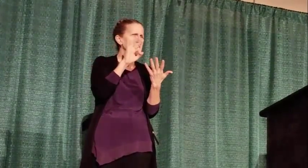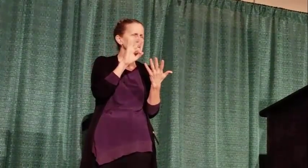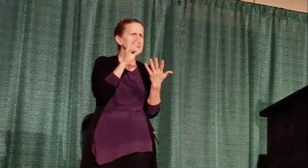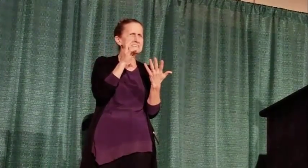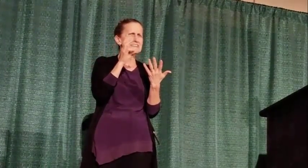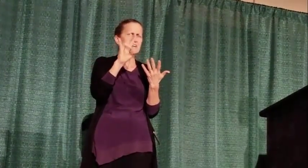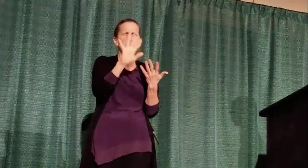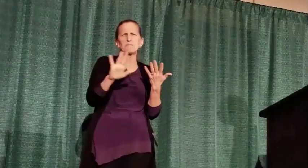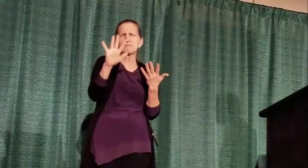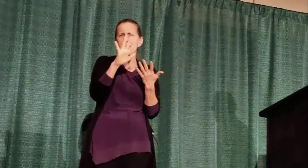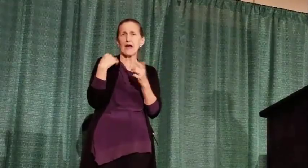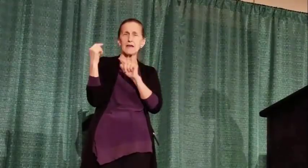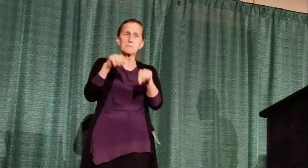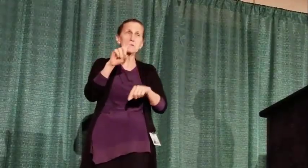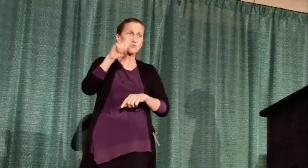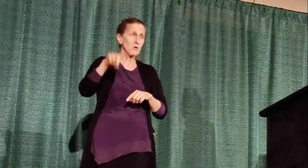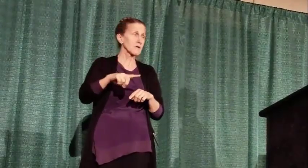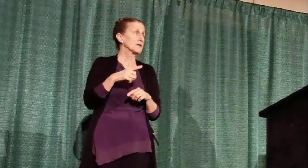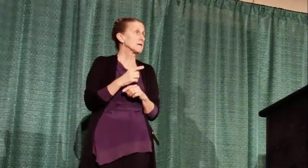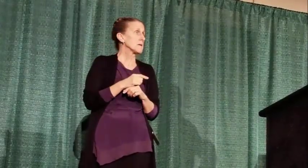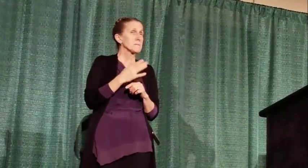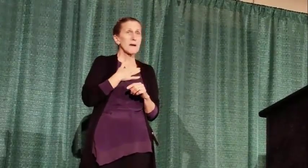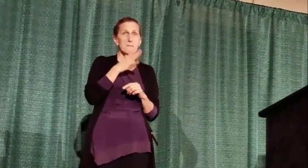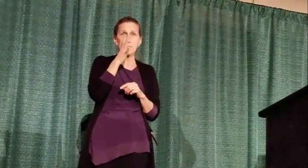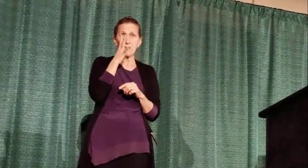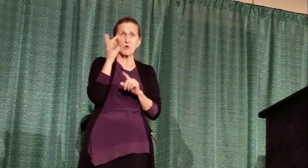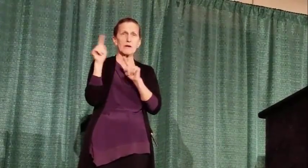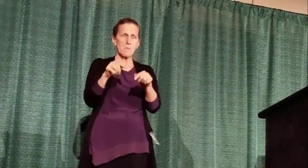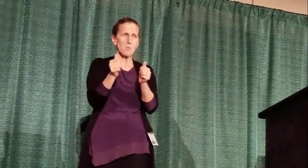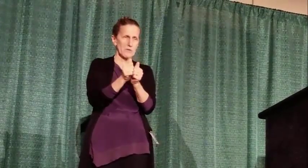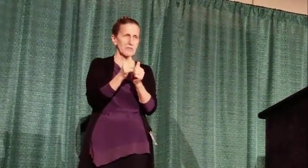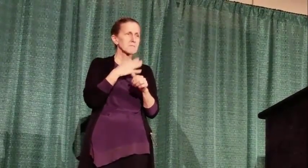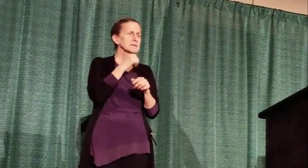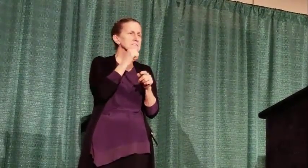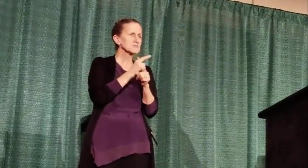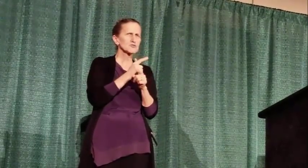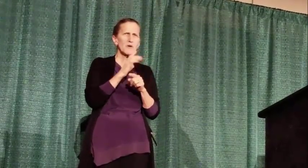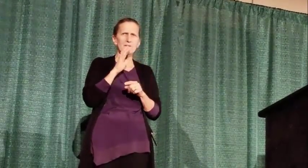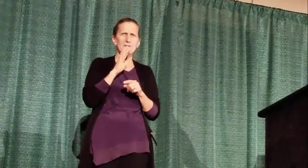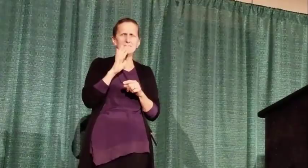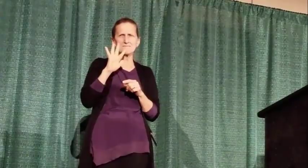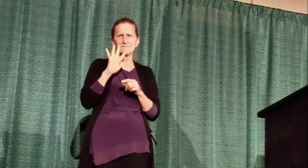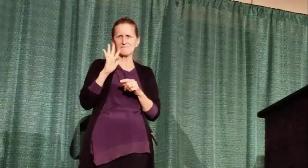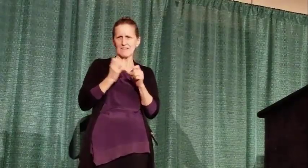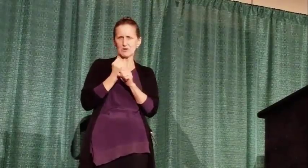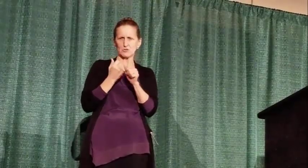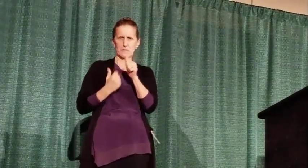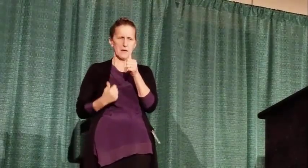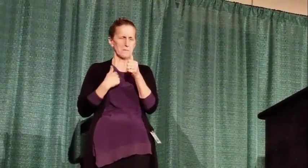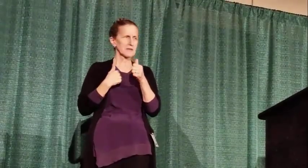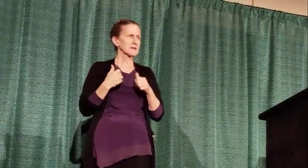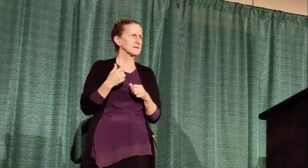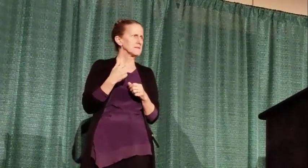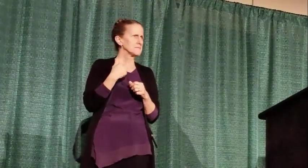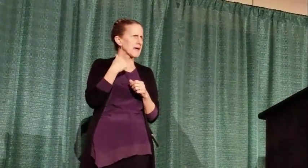1967, around those years, I came to Detroit. My mother came with us. My sister was 5 years younger, and I think we were here